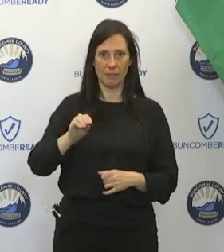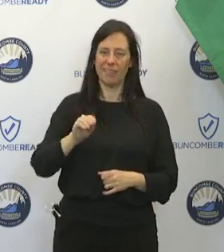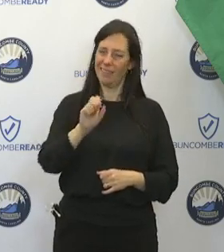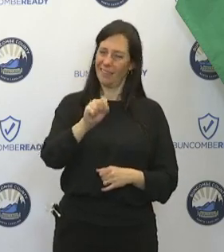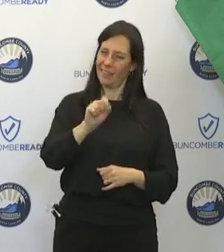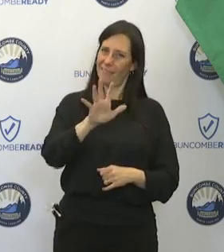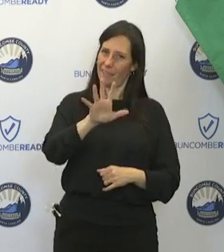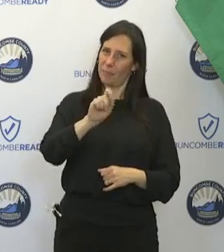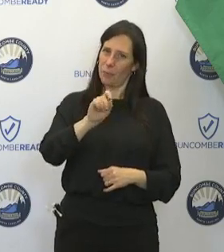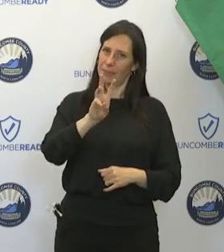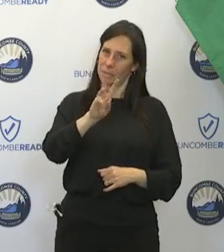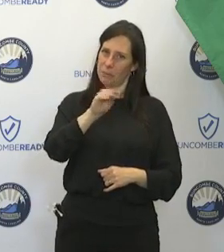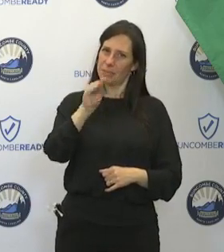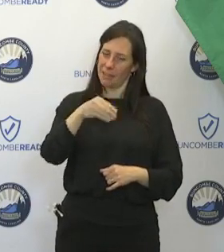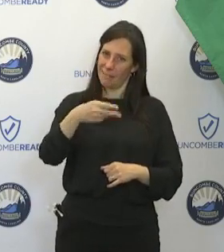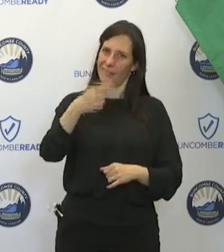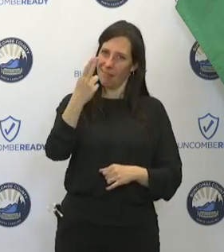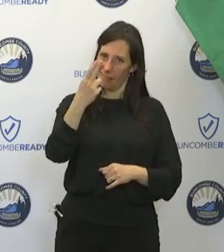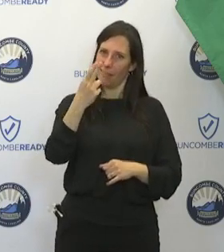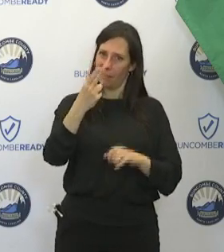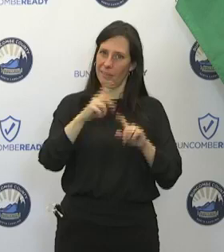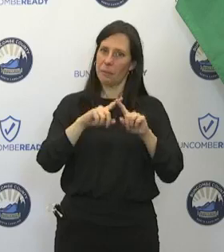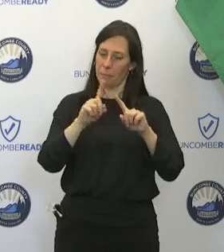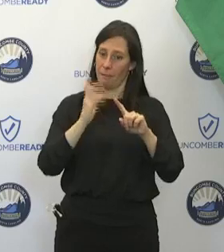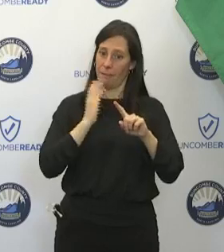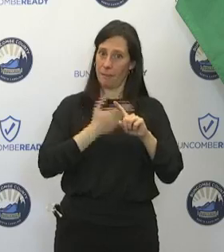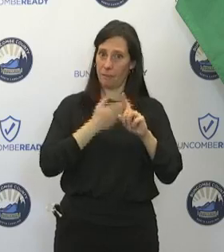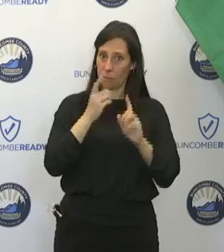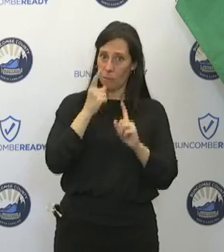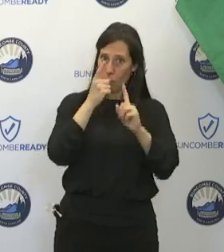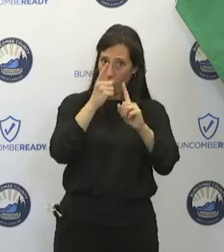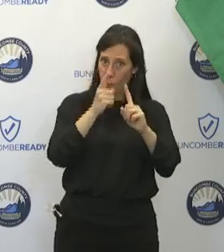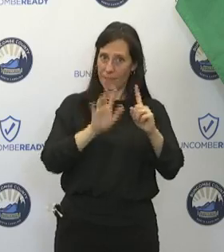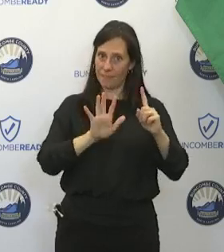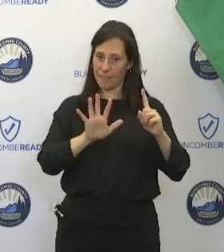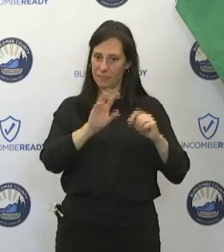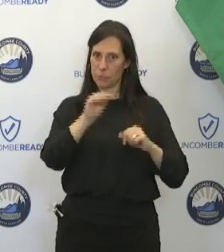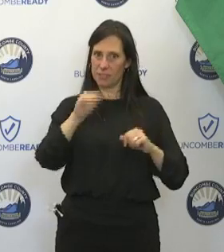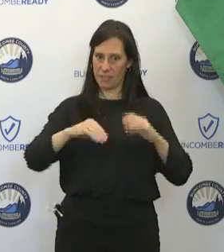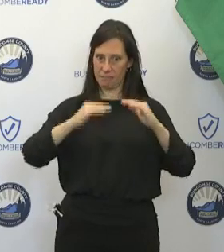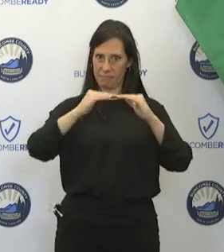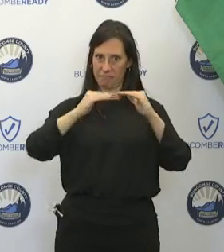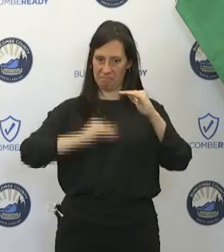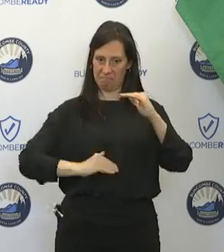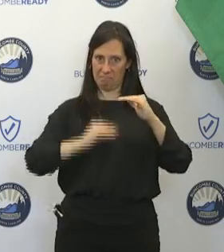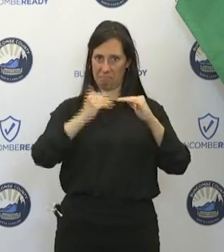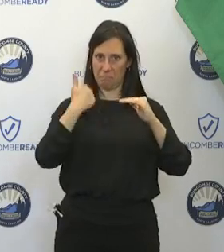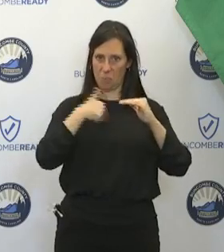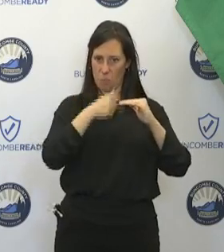we would like, our percent positivity is approaching the desired 5% or less.